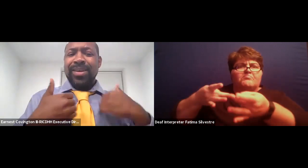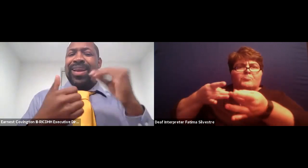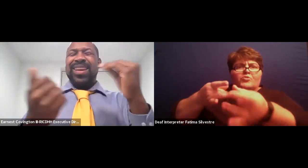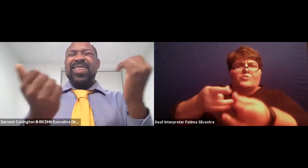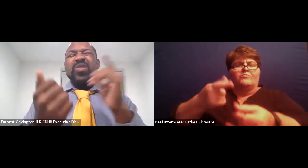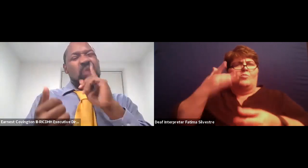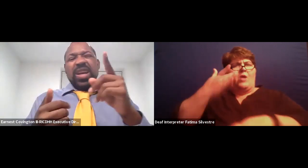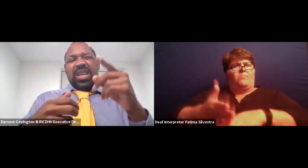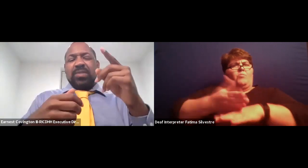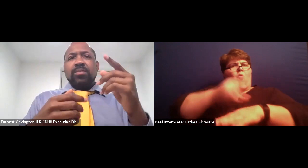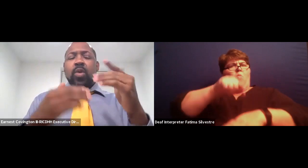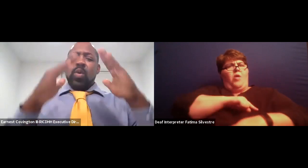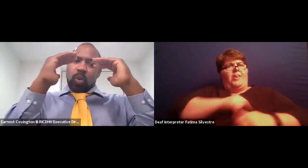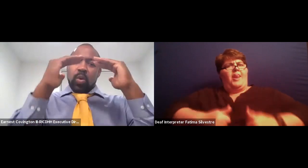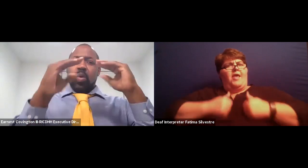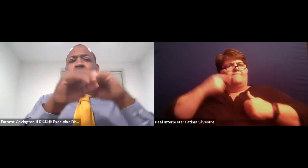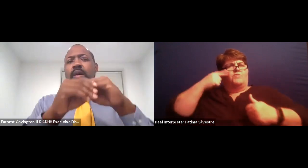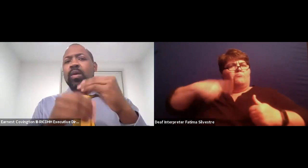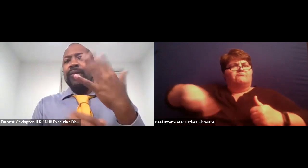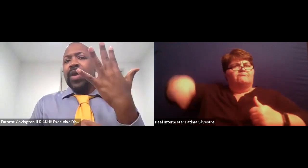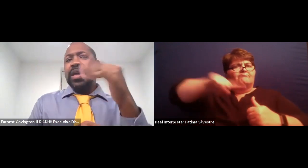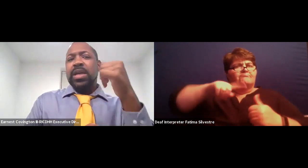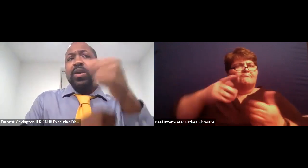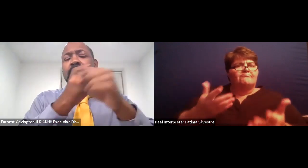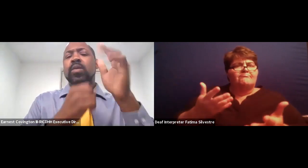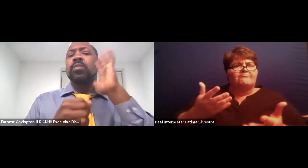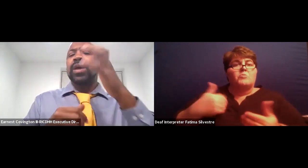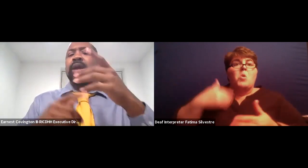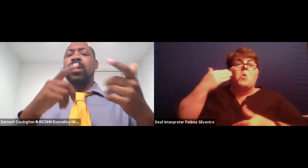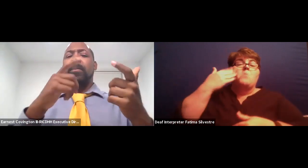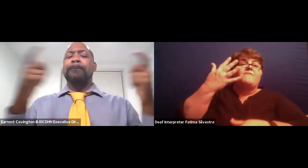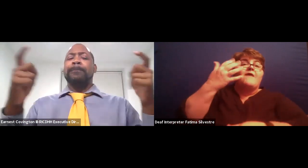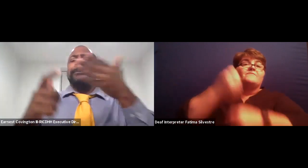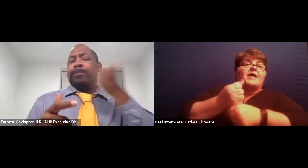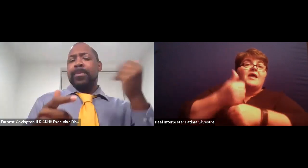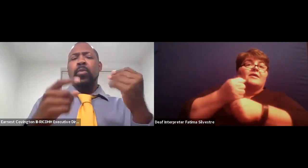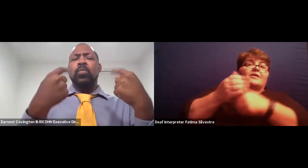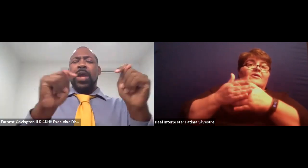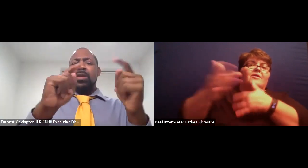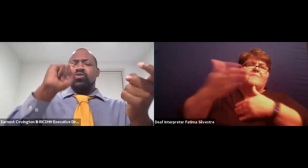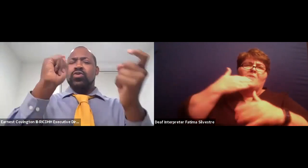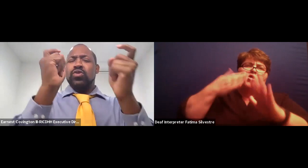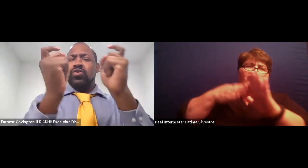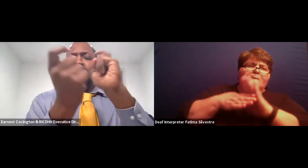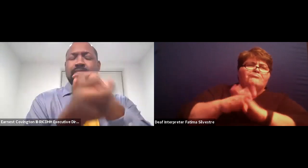deaf and hard of hearing people. I really want to see the quality of life improve. And I believe that things will be much